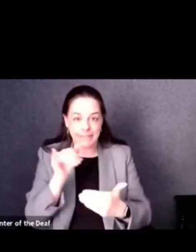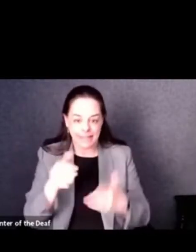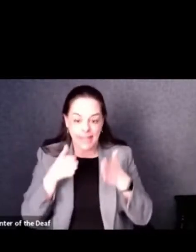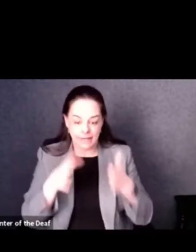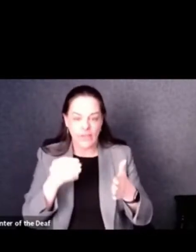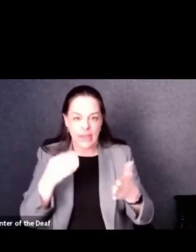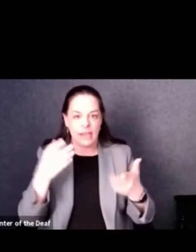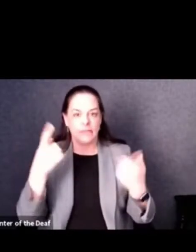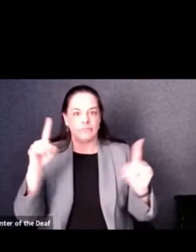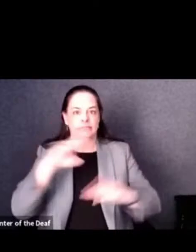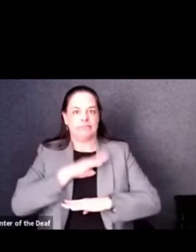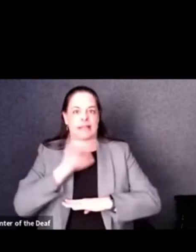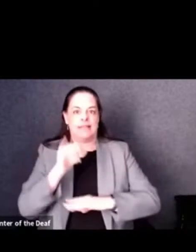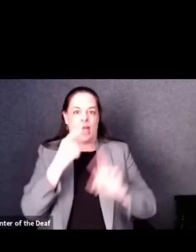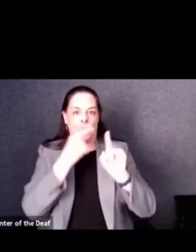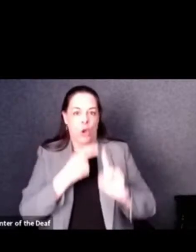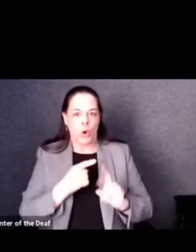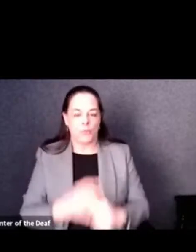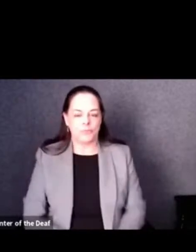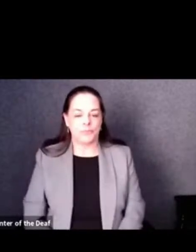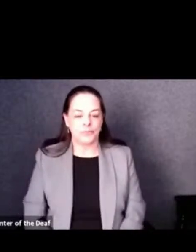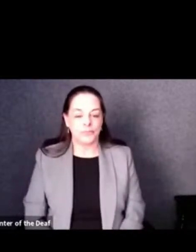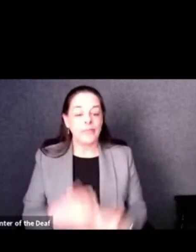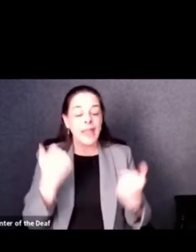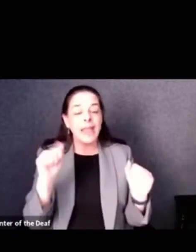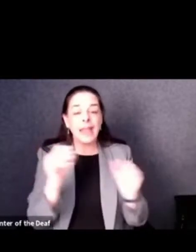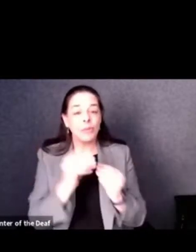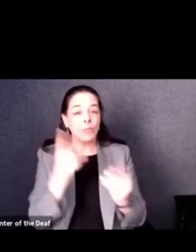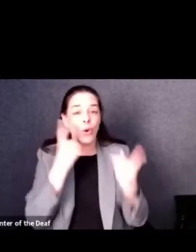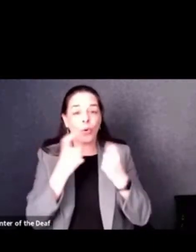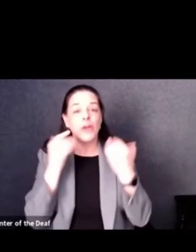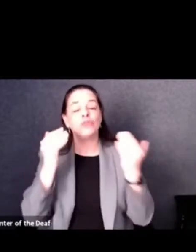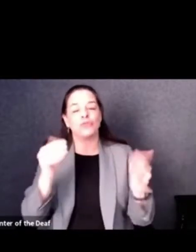that goal. All right, any further questions?